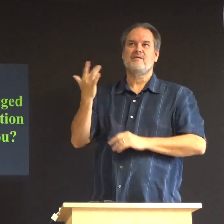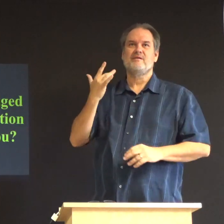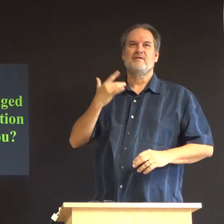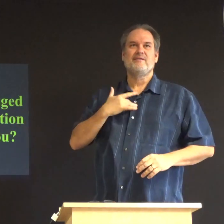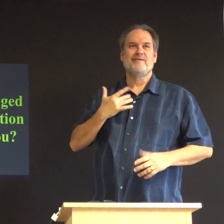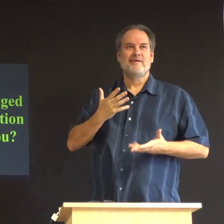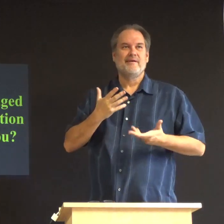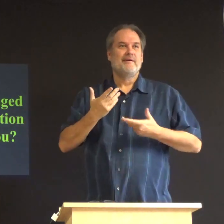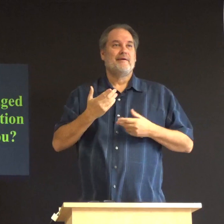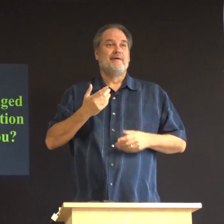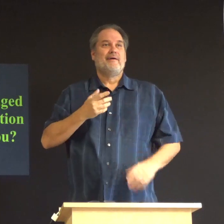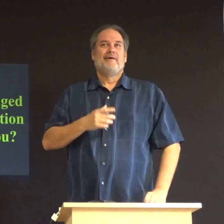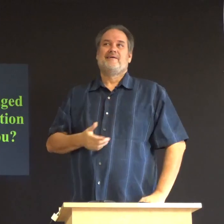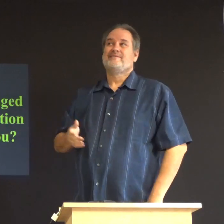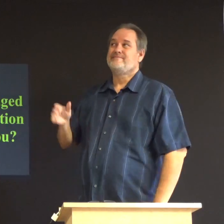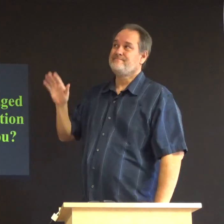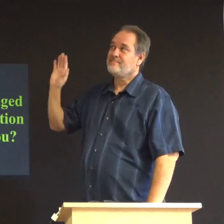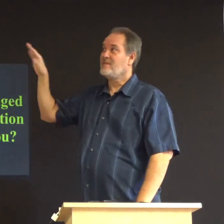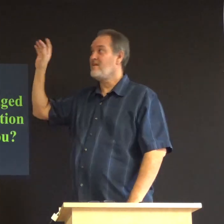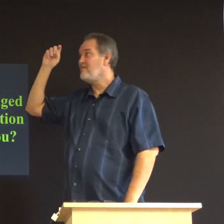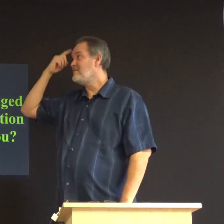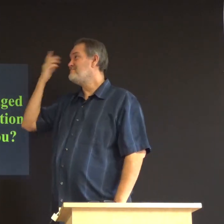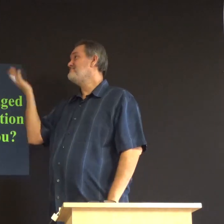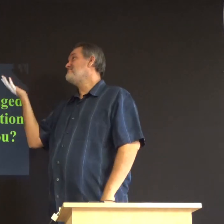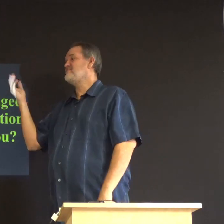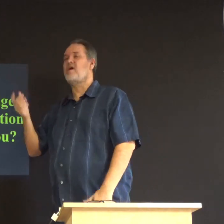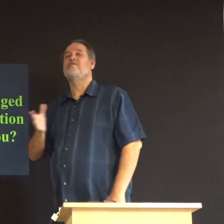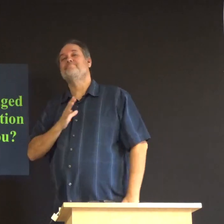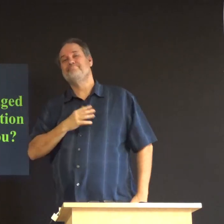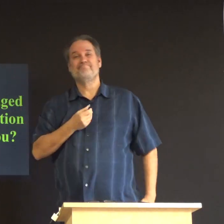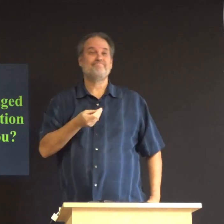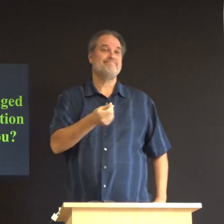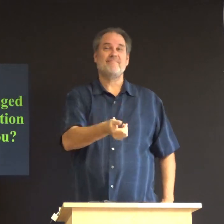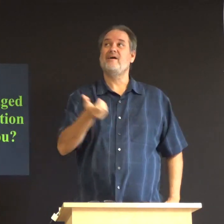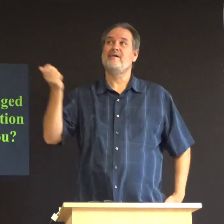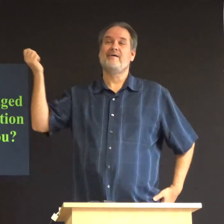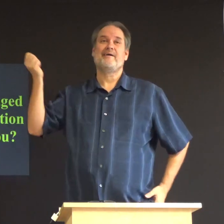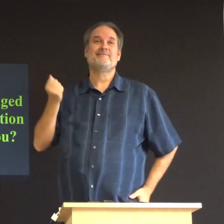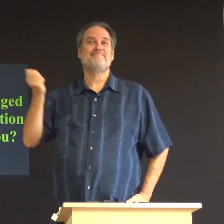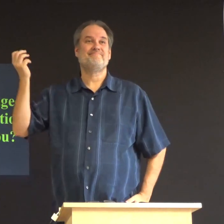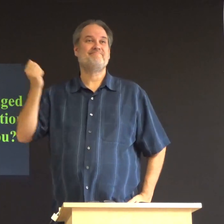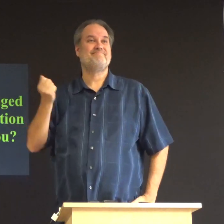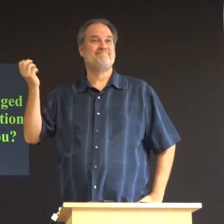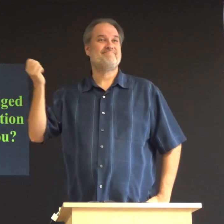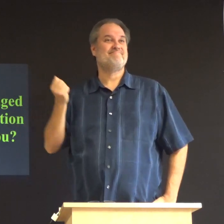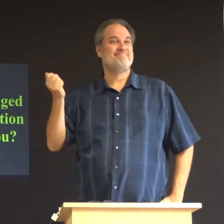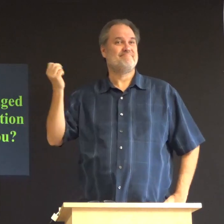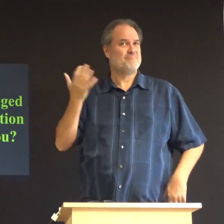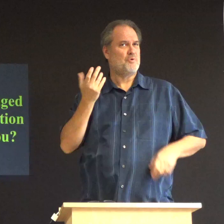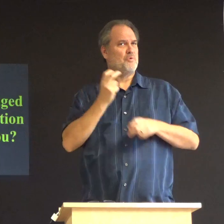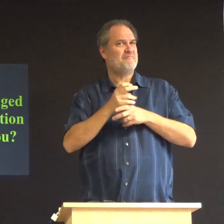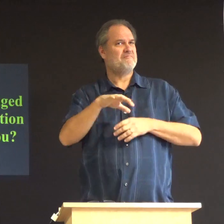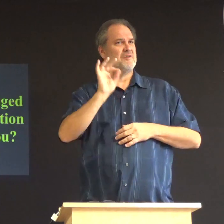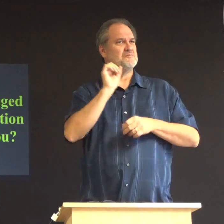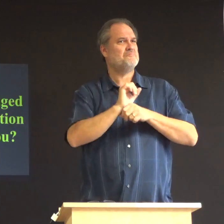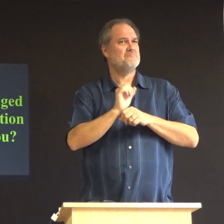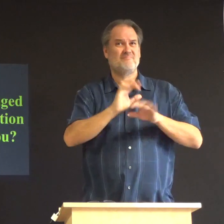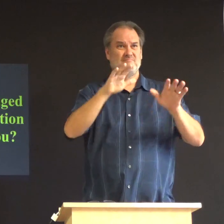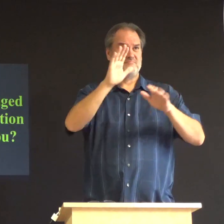And the deaf are often rejected from employment because of employers. So that's why a lot of them have